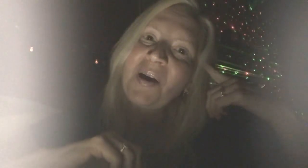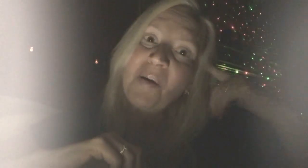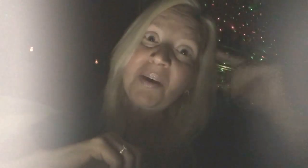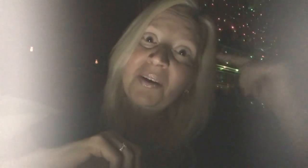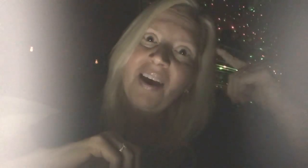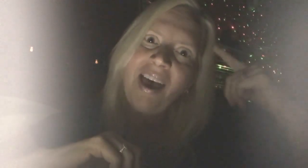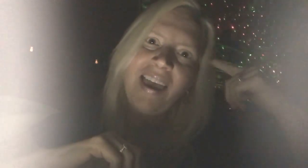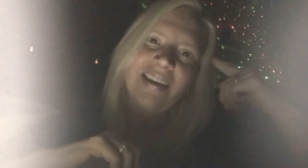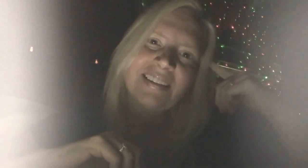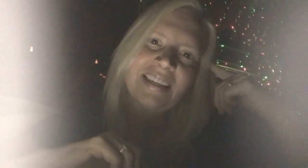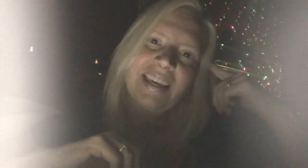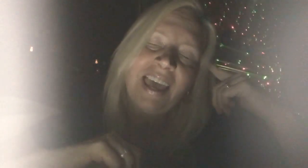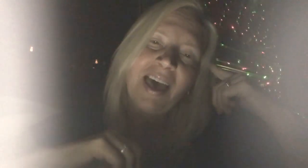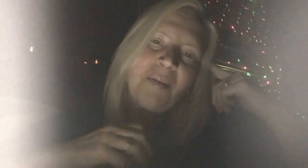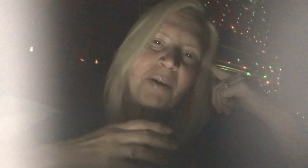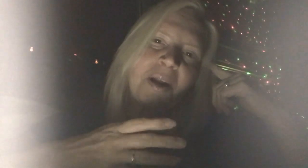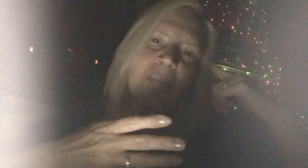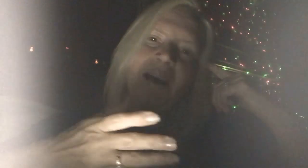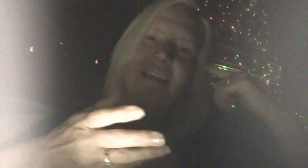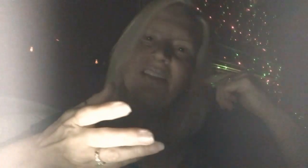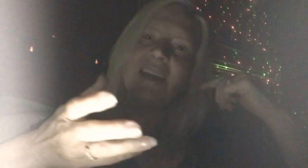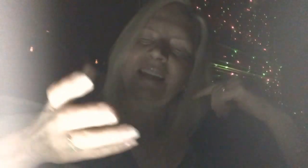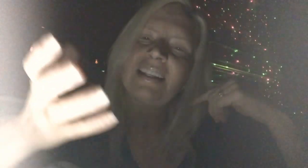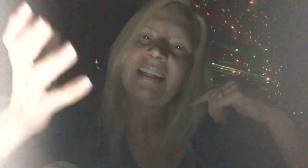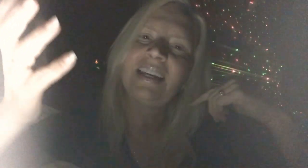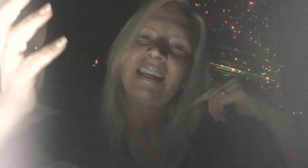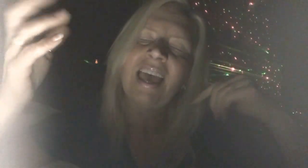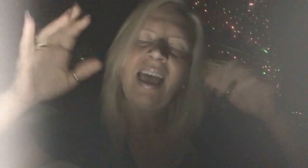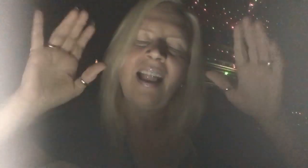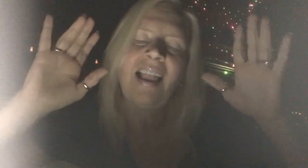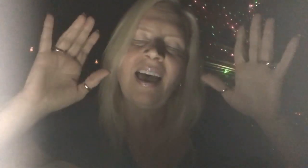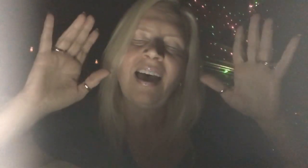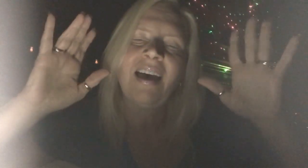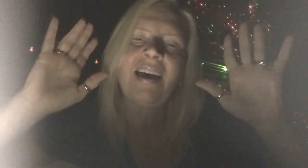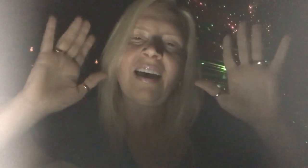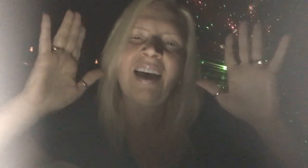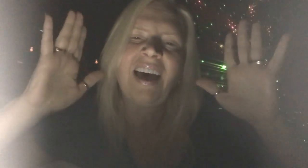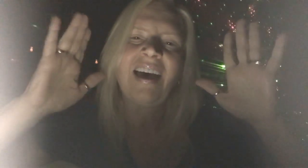me crazy. I'm unapologetically in